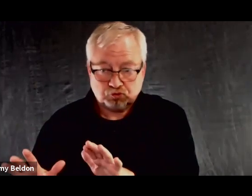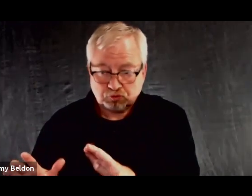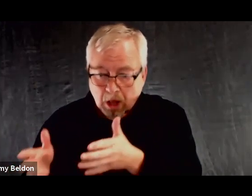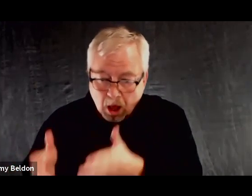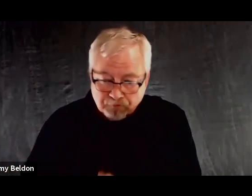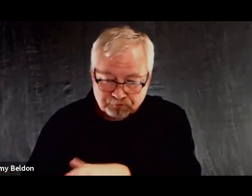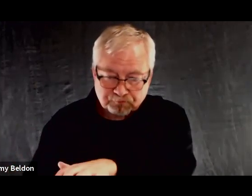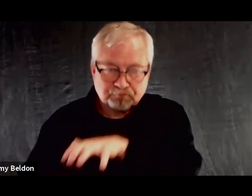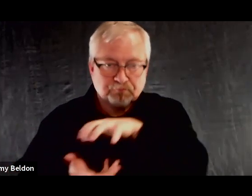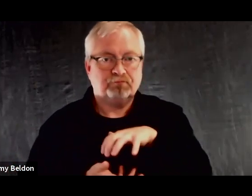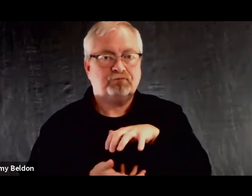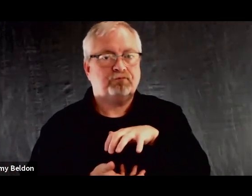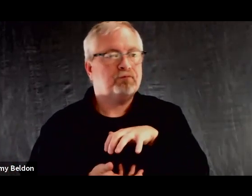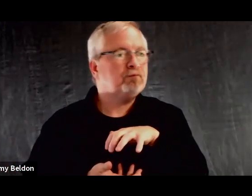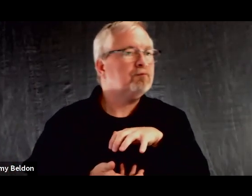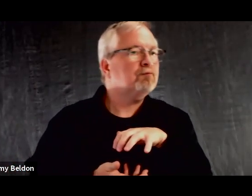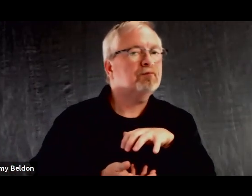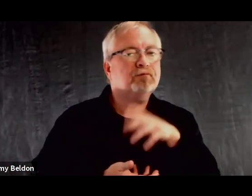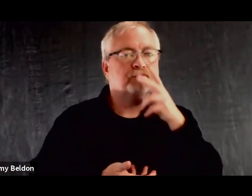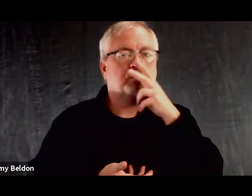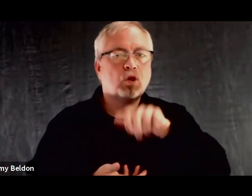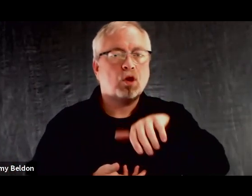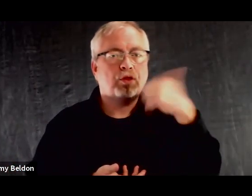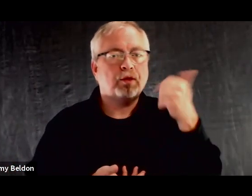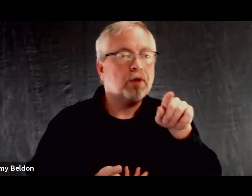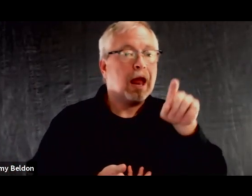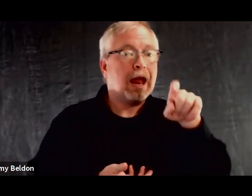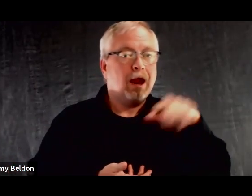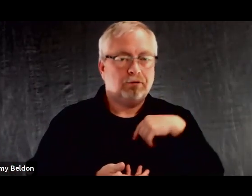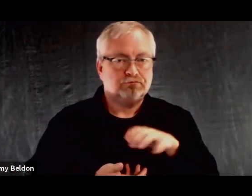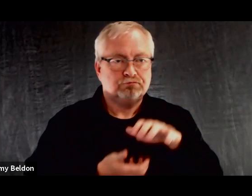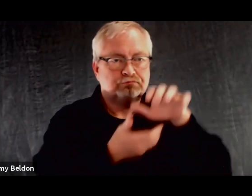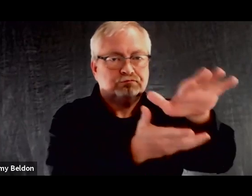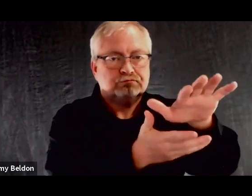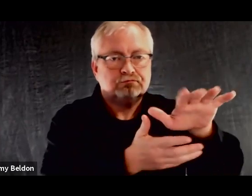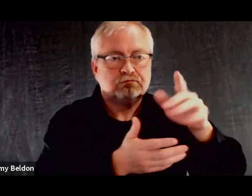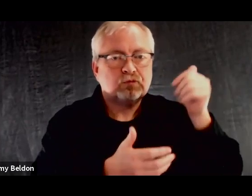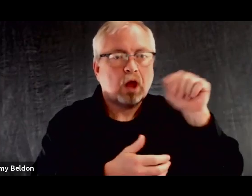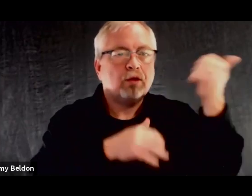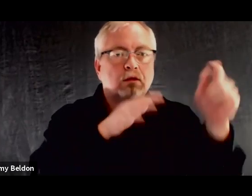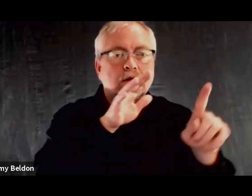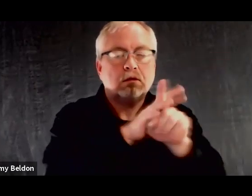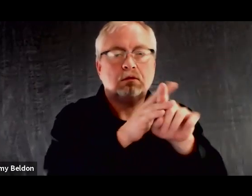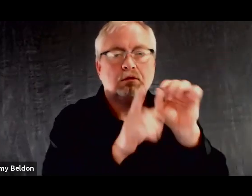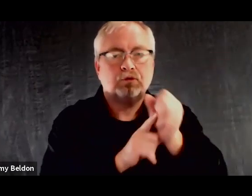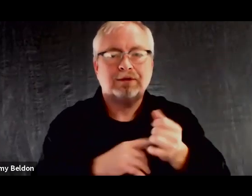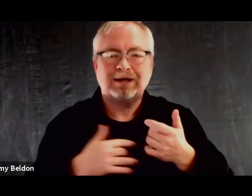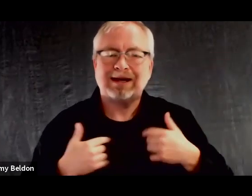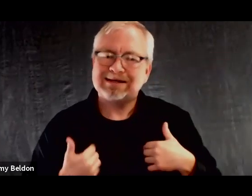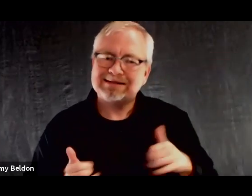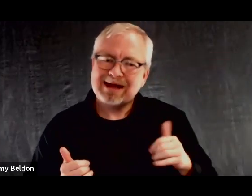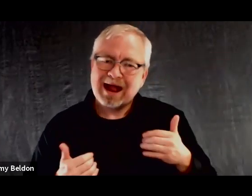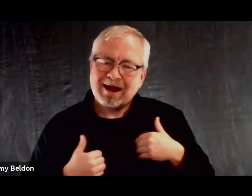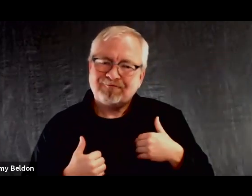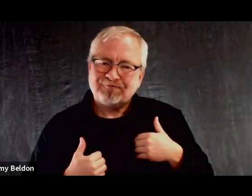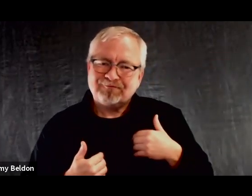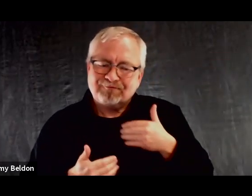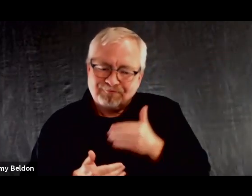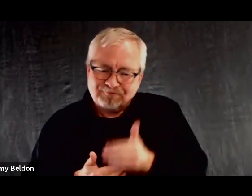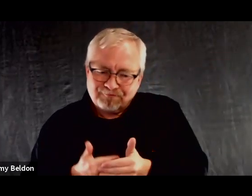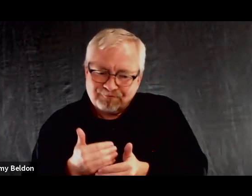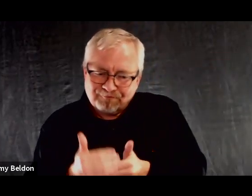expedited manner. So if there was a situation like that, we do have some steps that we can take to respond.